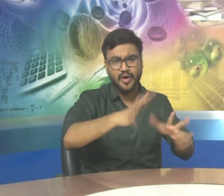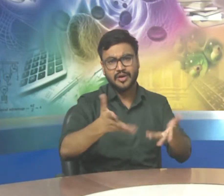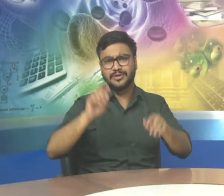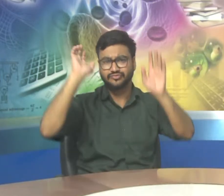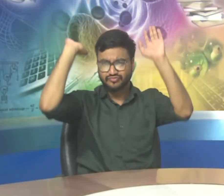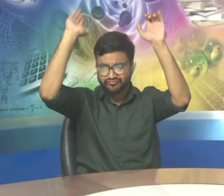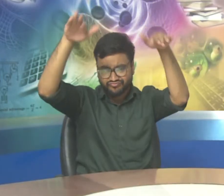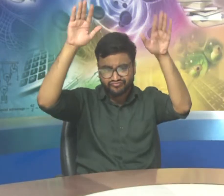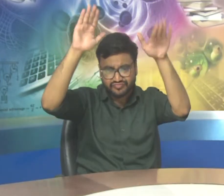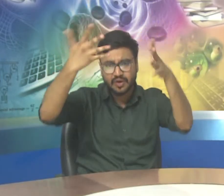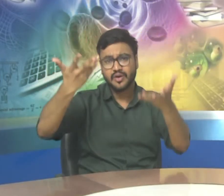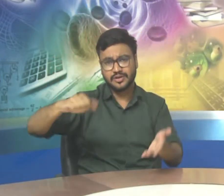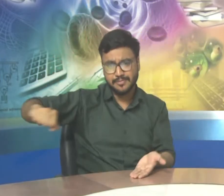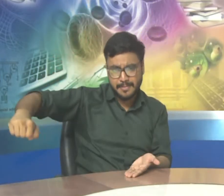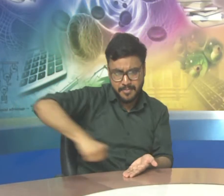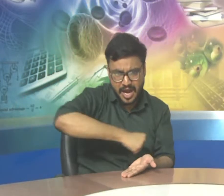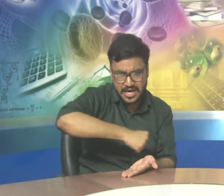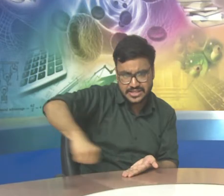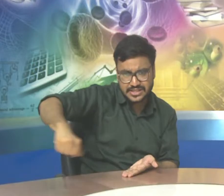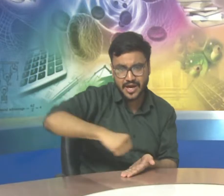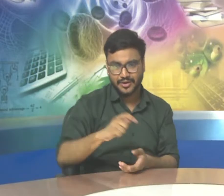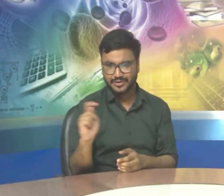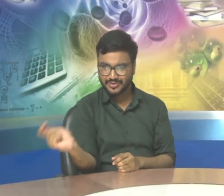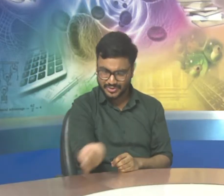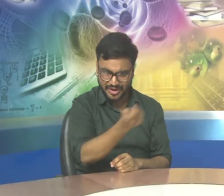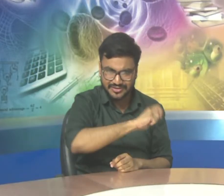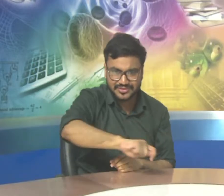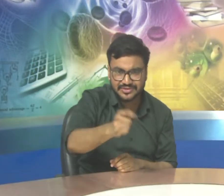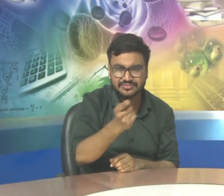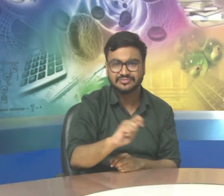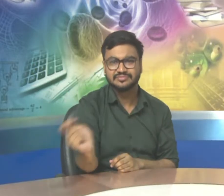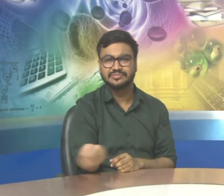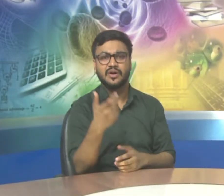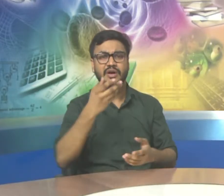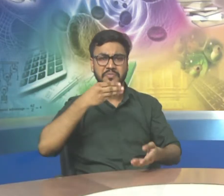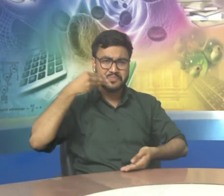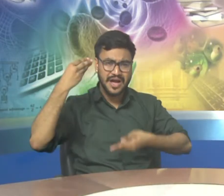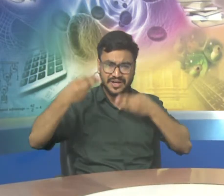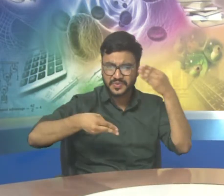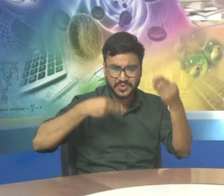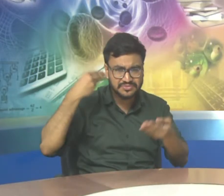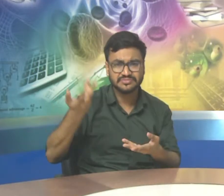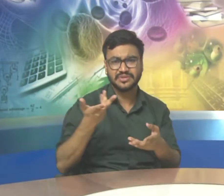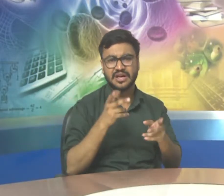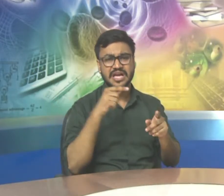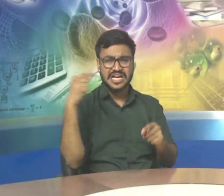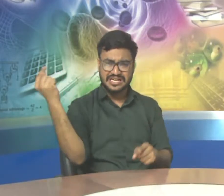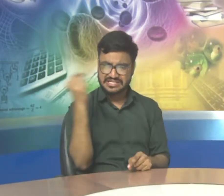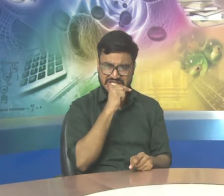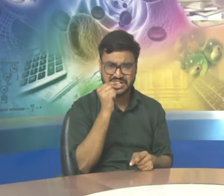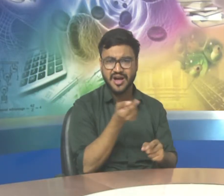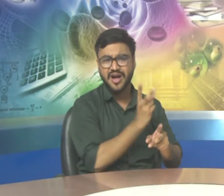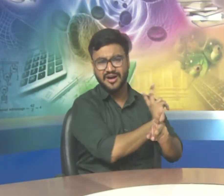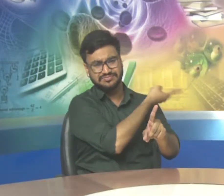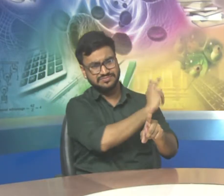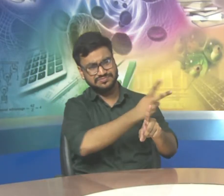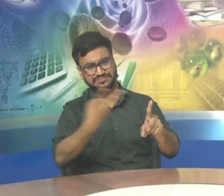doing the laundry or after laundry, hanging them outside in